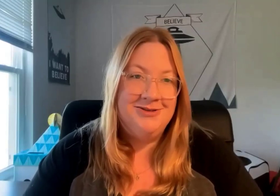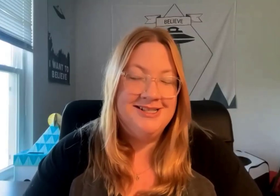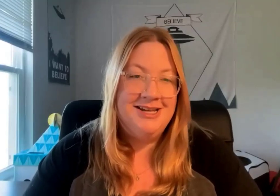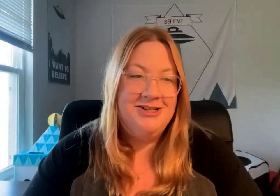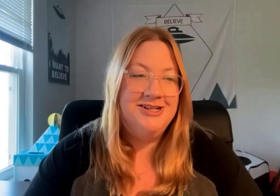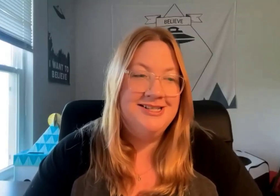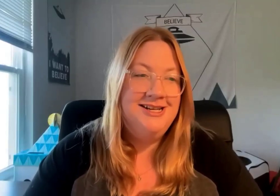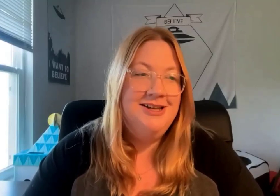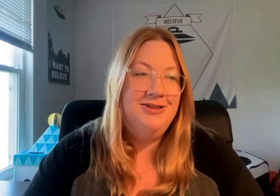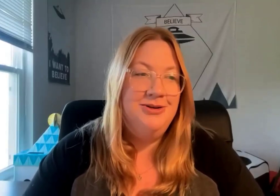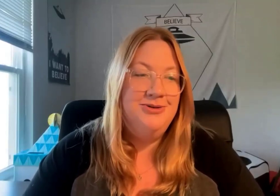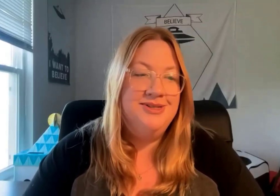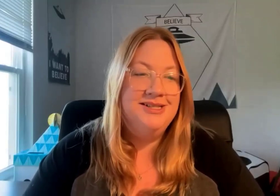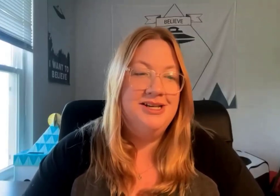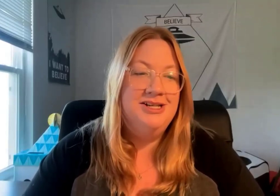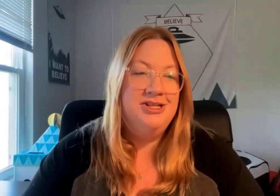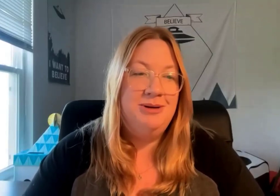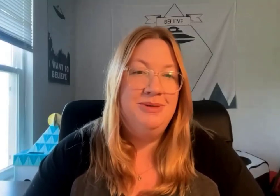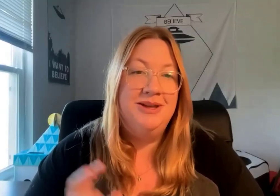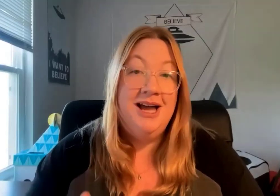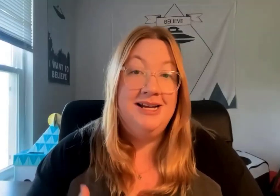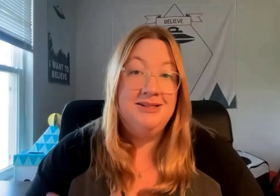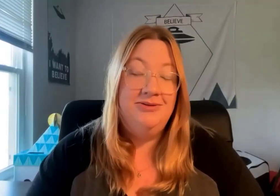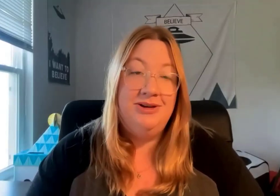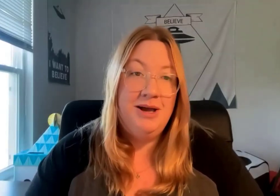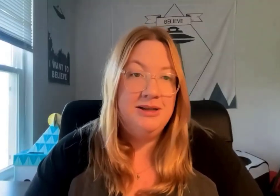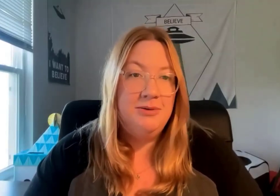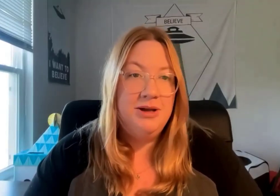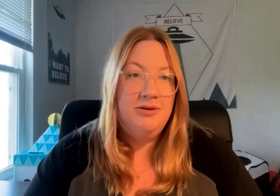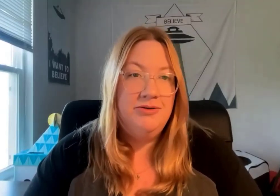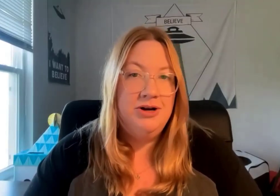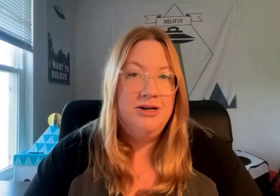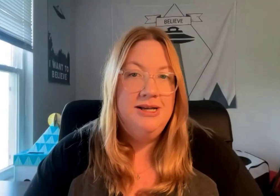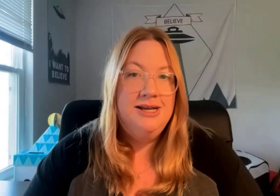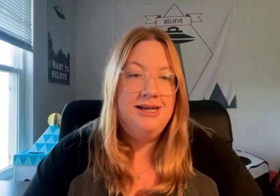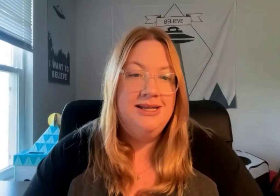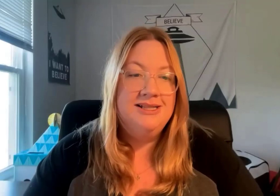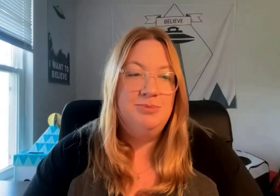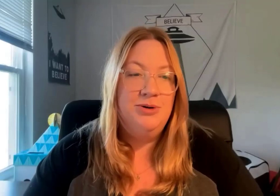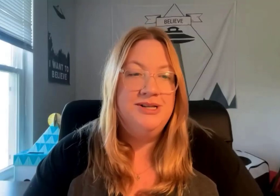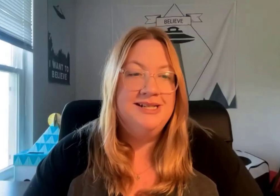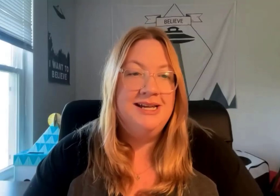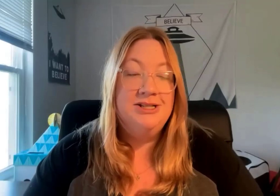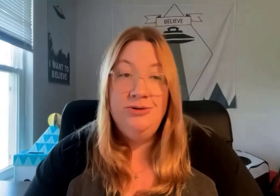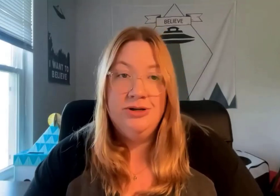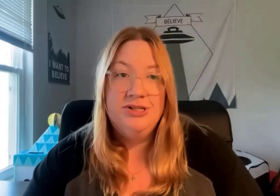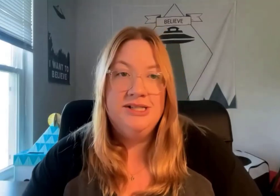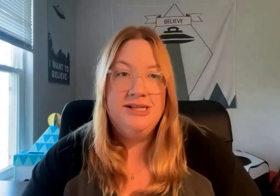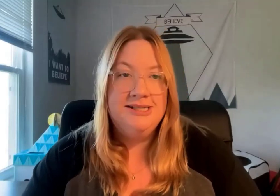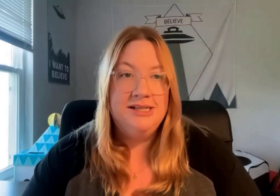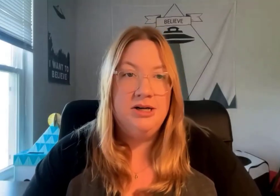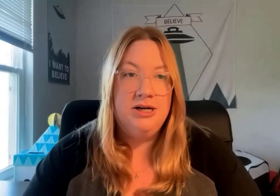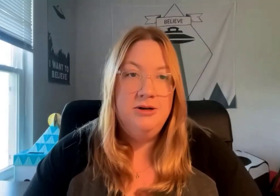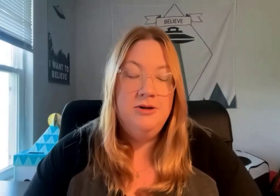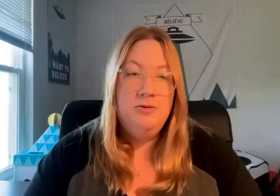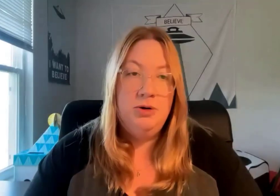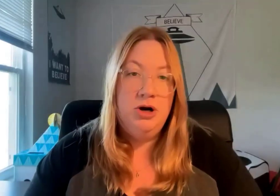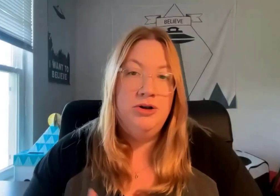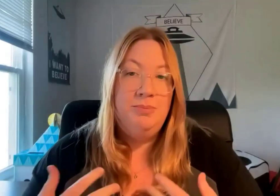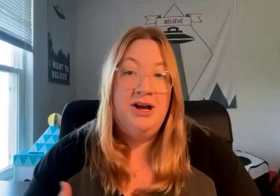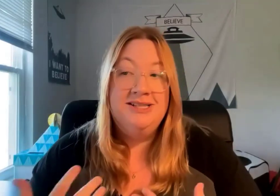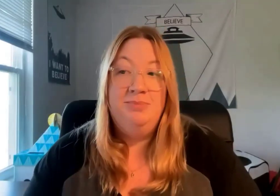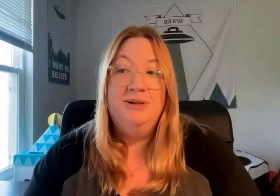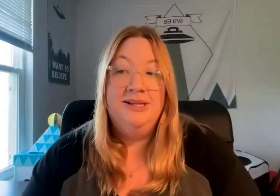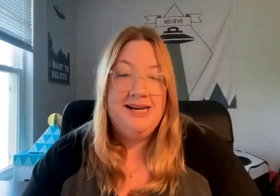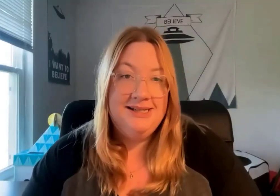integrating into our centers, those can shape the kinds of feedback that we offer. And I think it's important to get tutors to consider what